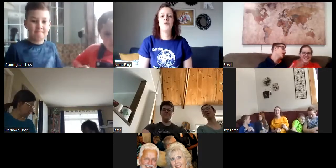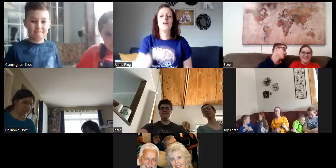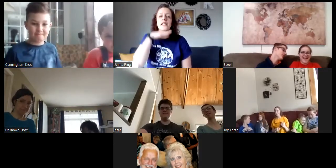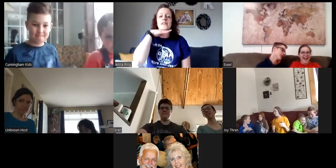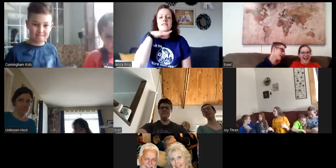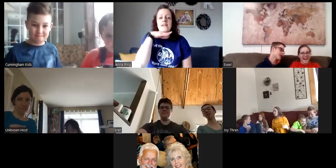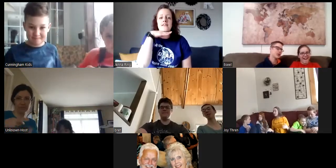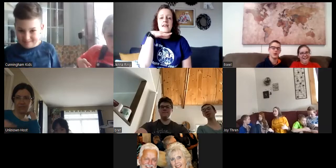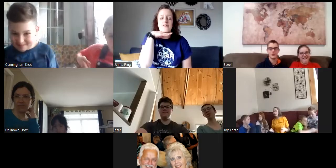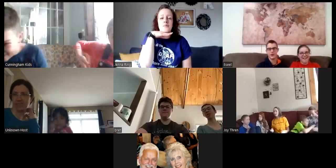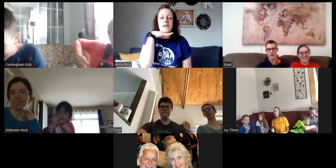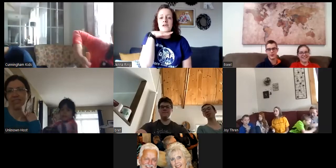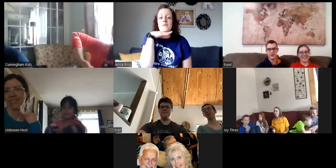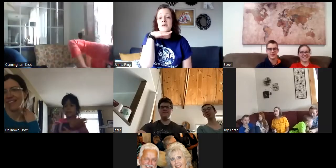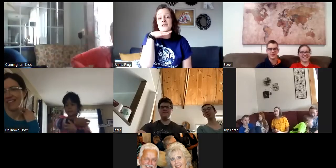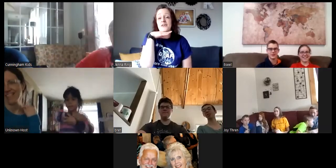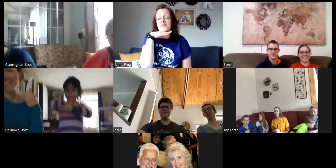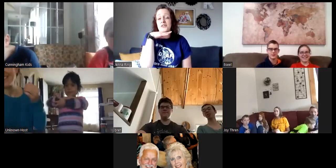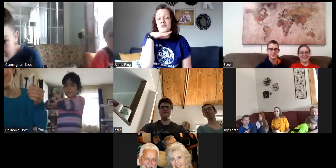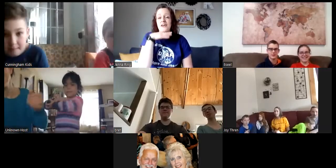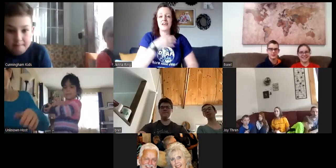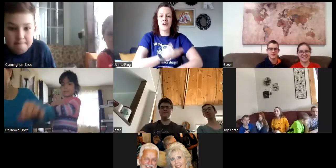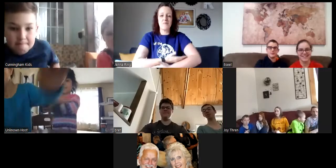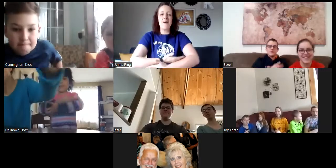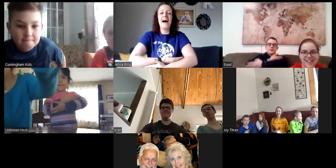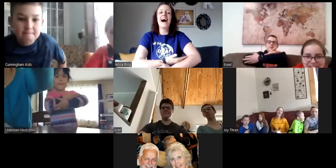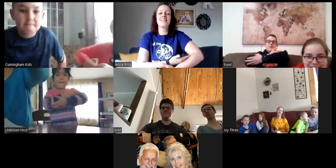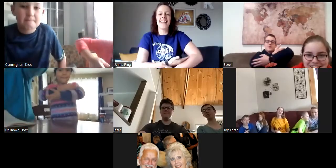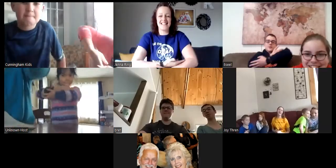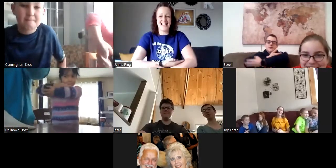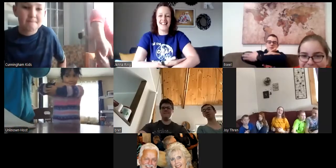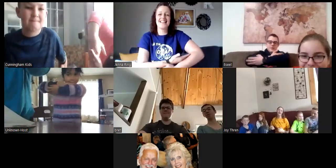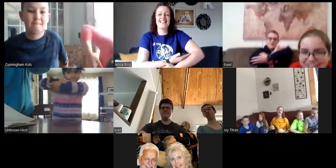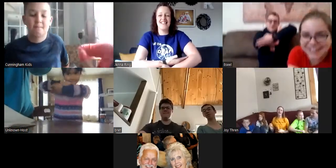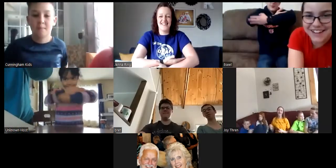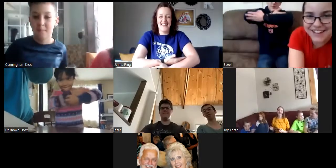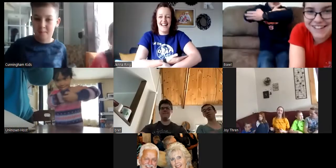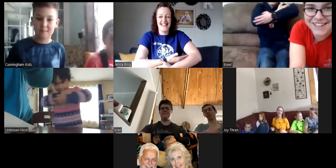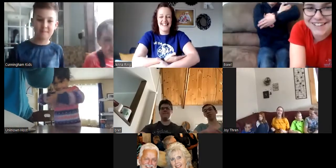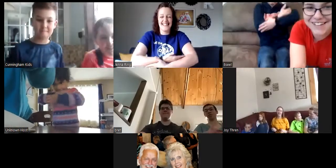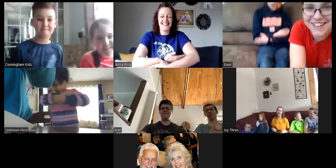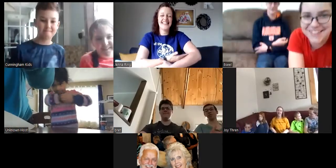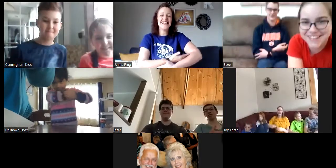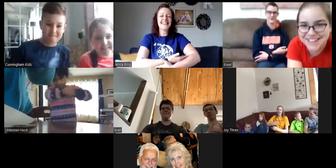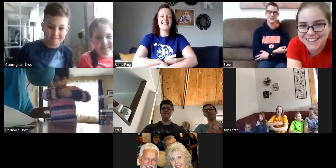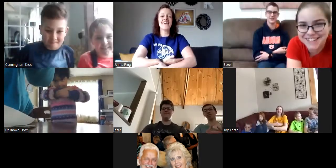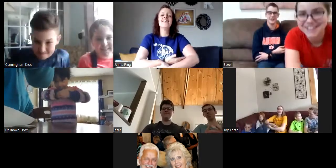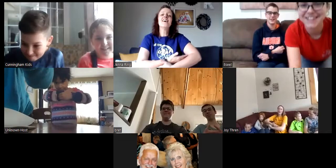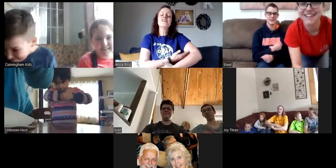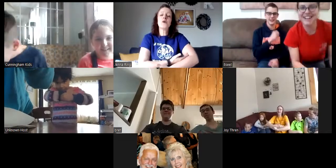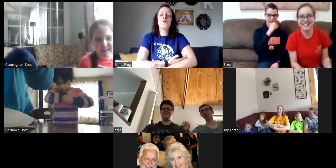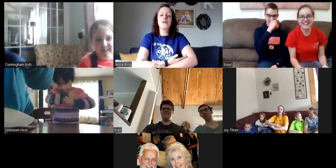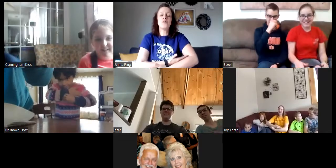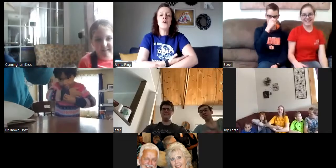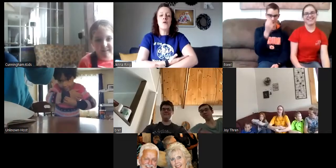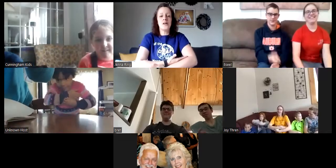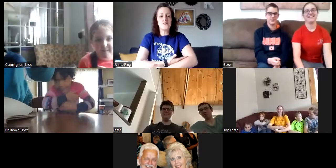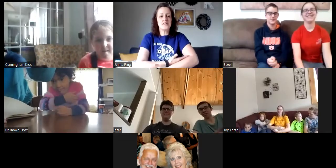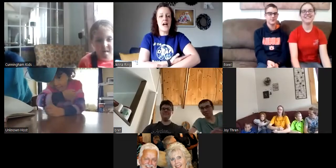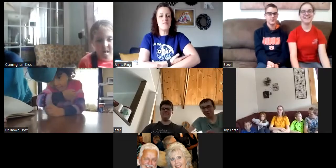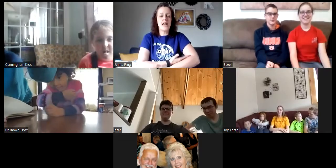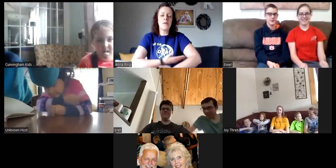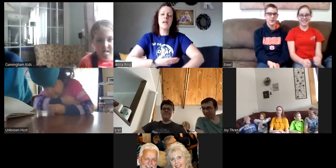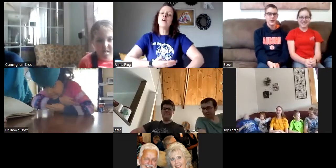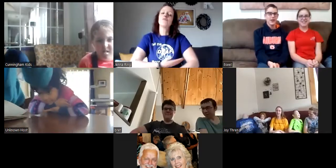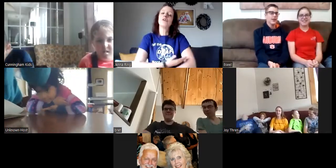Half of you, all I can see is like from here up. So I don't know if you're doing it right or not, but I'm guessing that you are. Good. So when